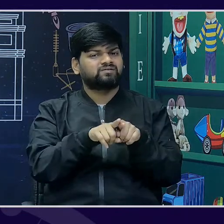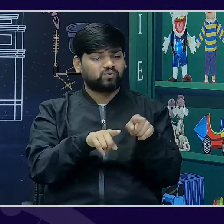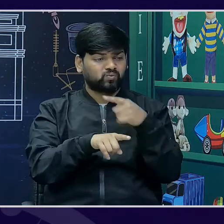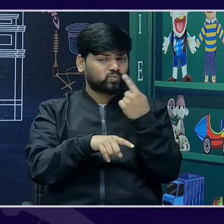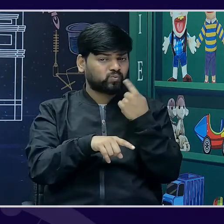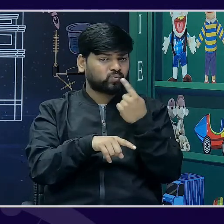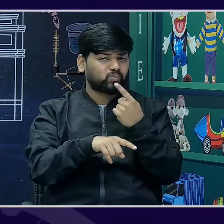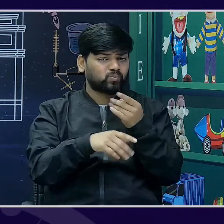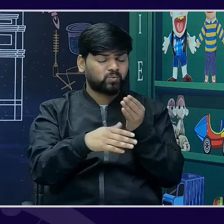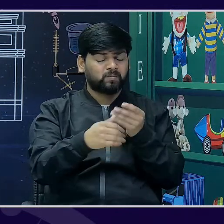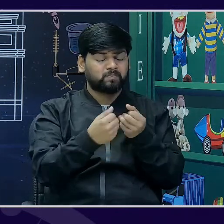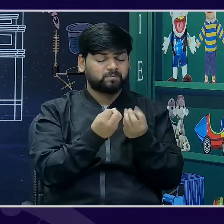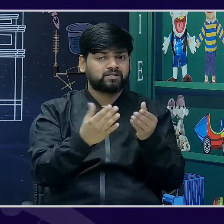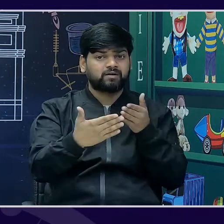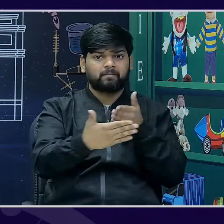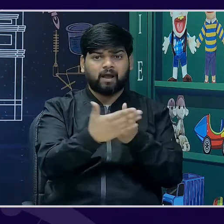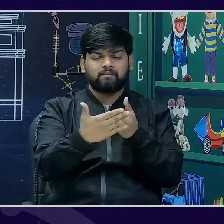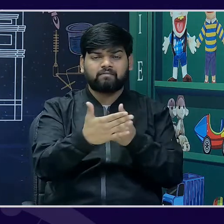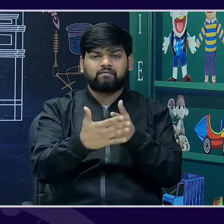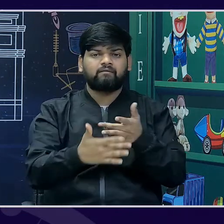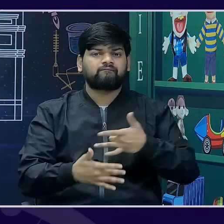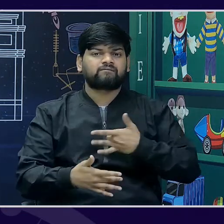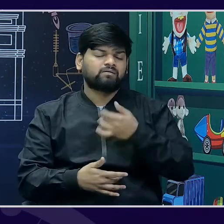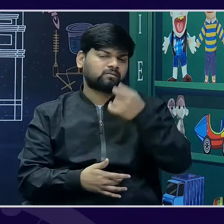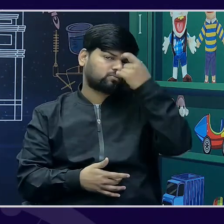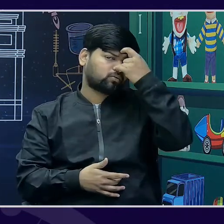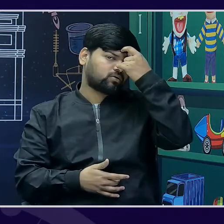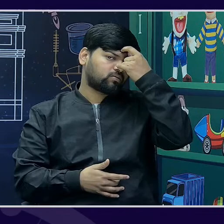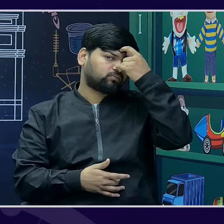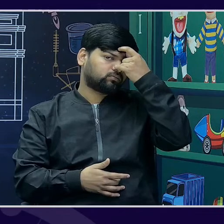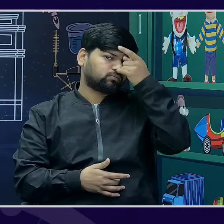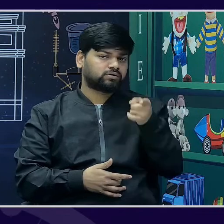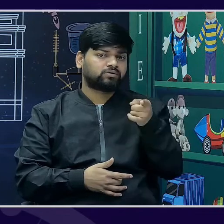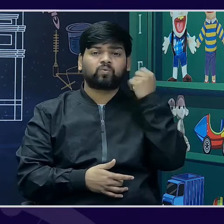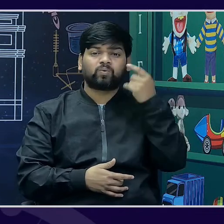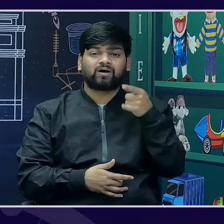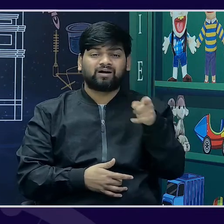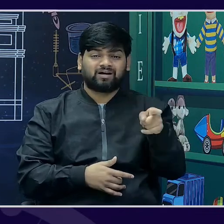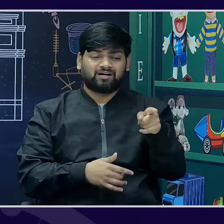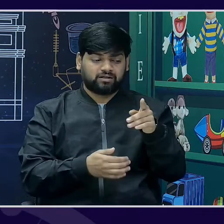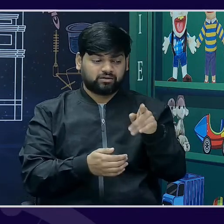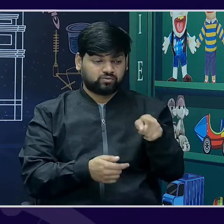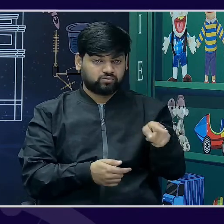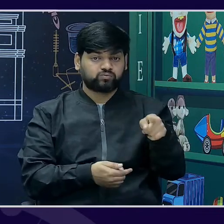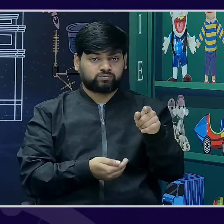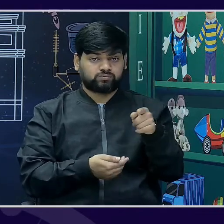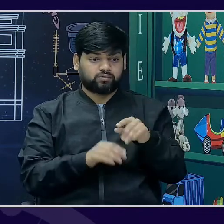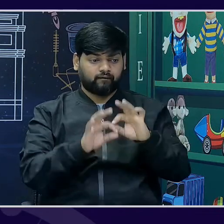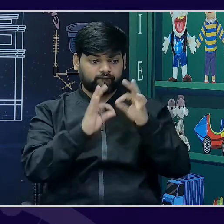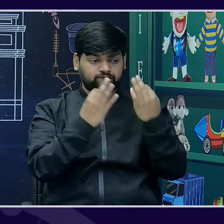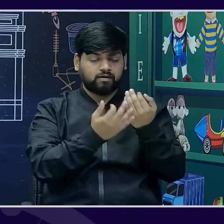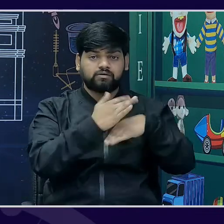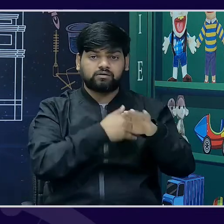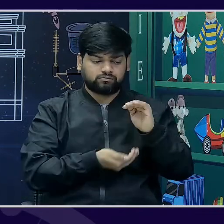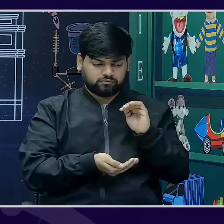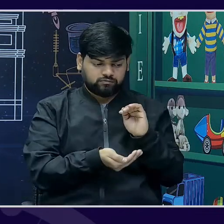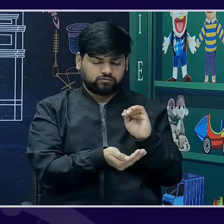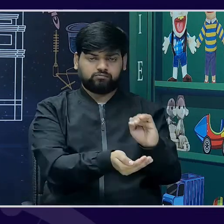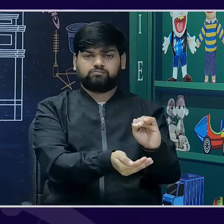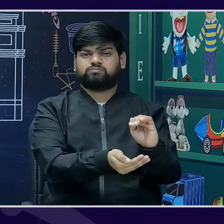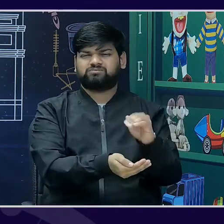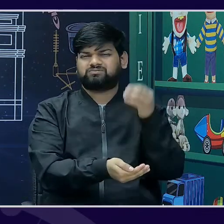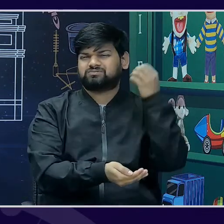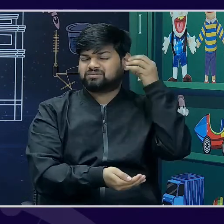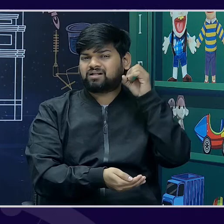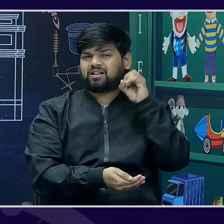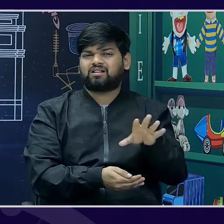They have been really have a sad life because they see their children going into their own world of sign